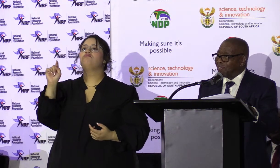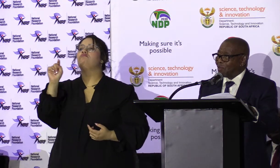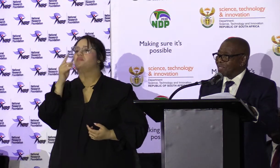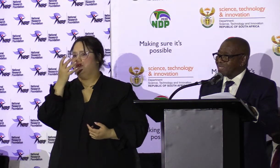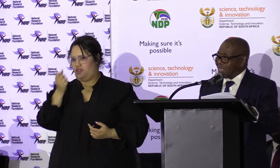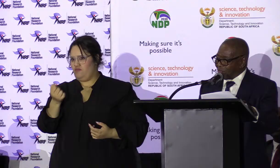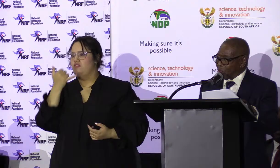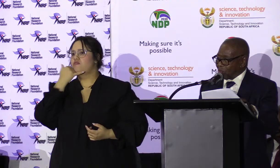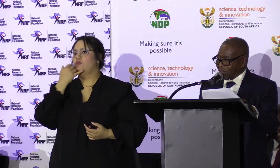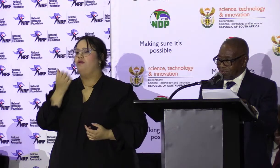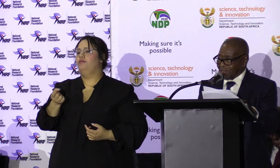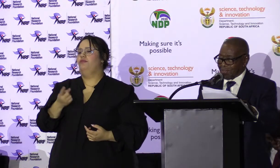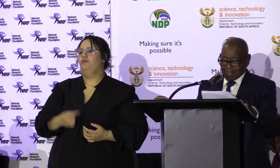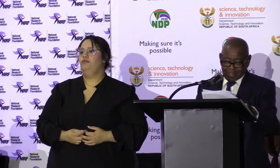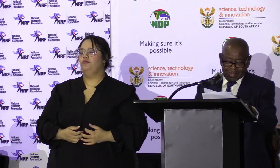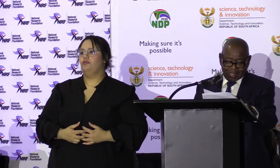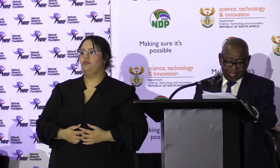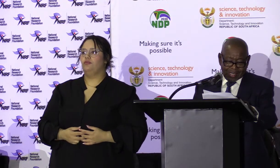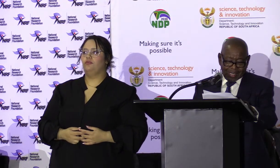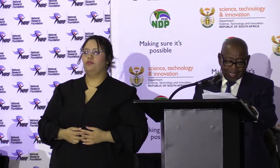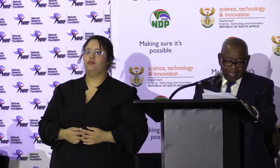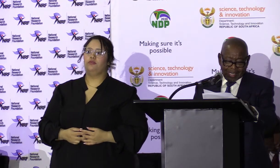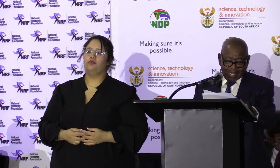you have got cell phones.